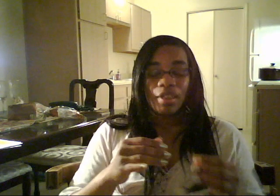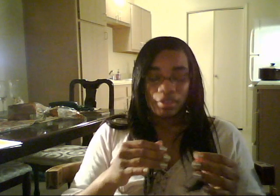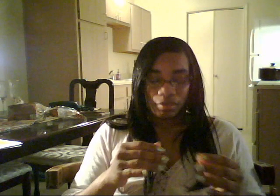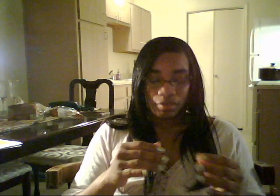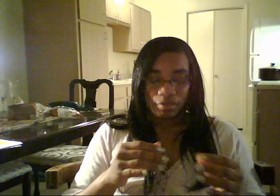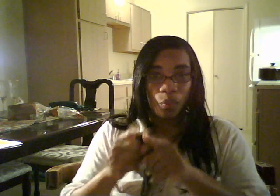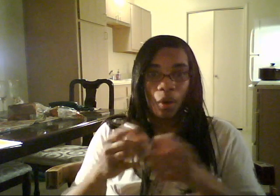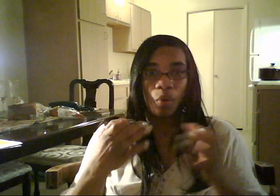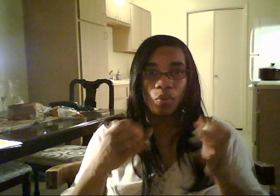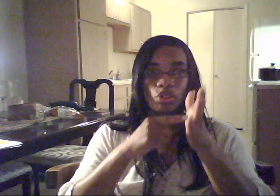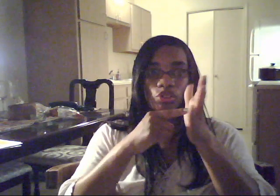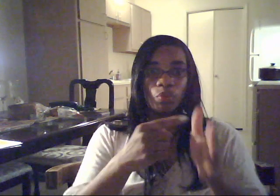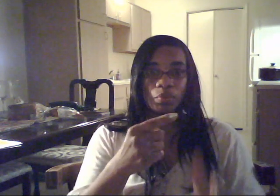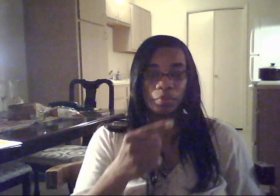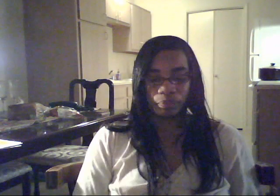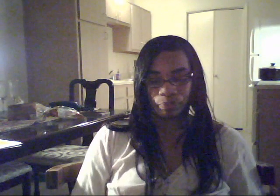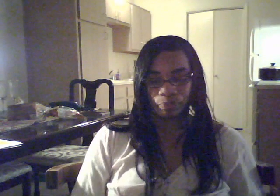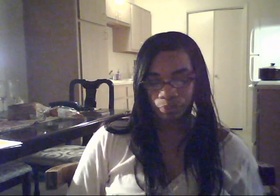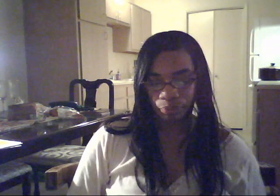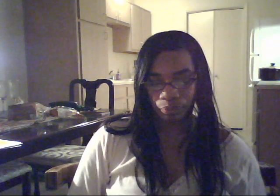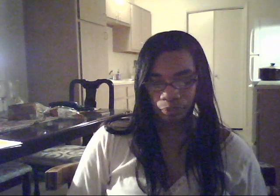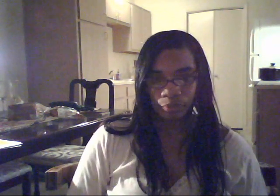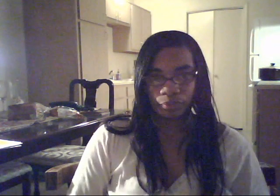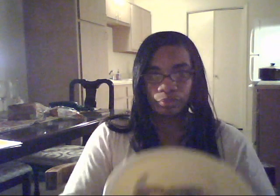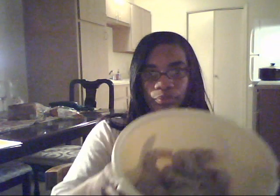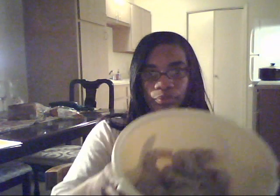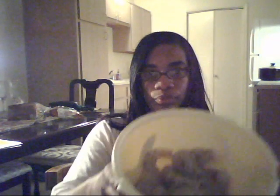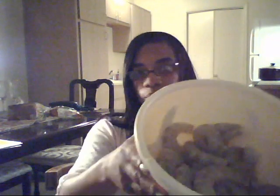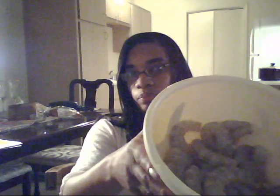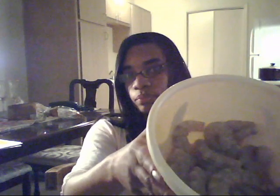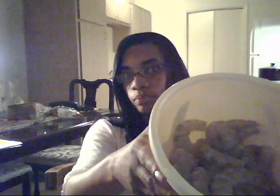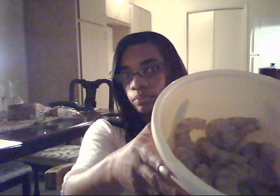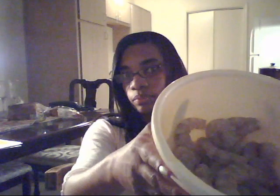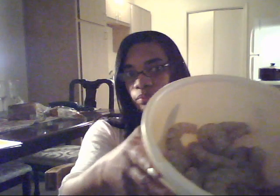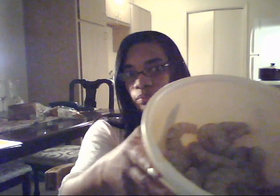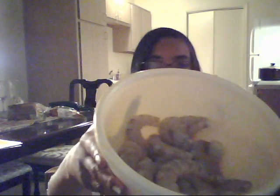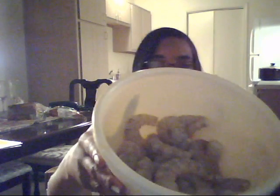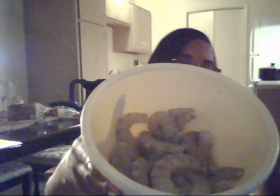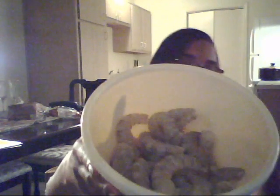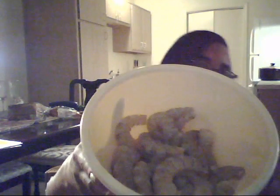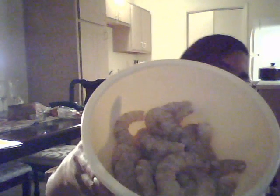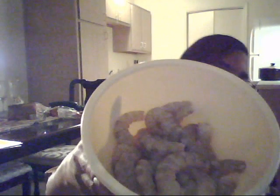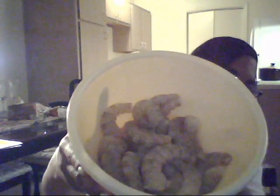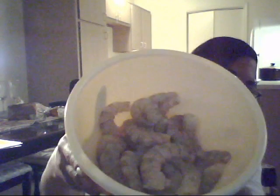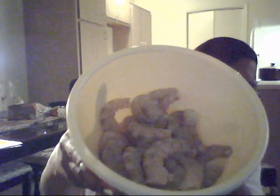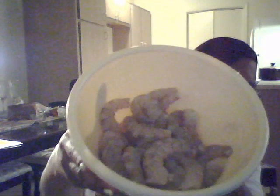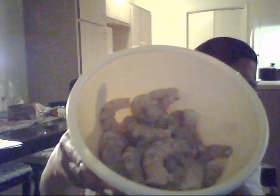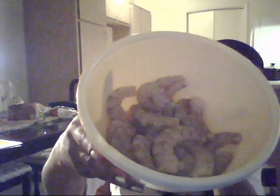that correct? Yeah. No further questions, Your Honor. Witness, I step down. What else, Mr. Page?